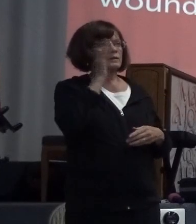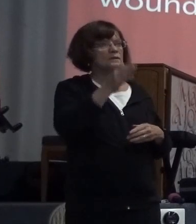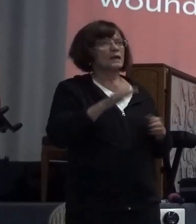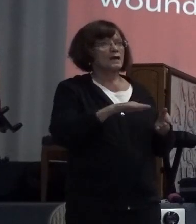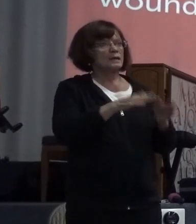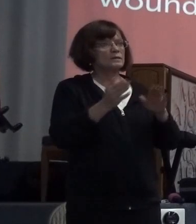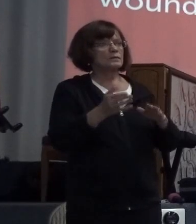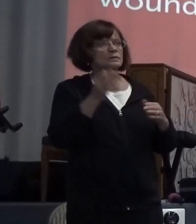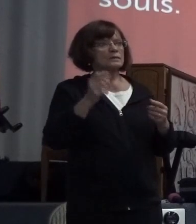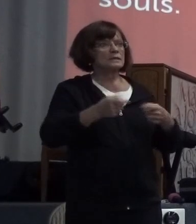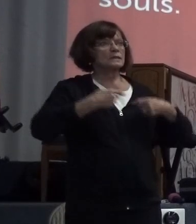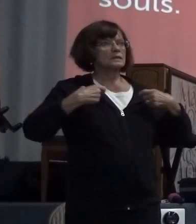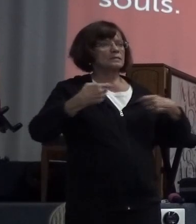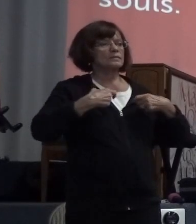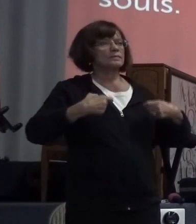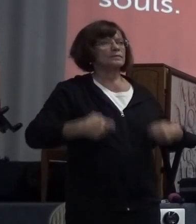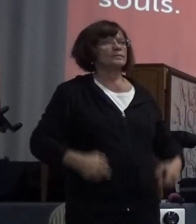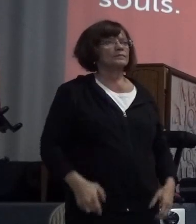have been healed.